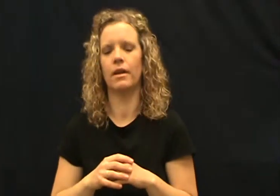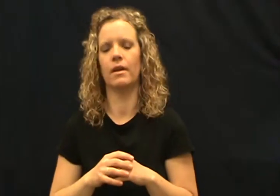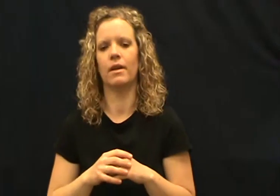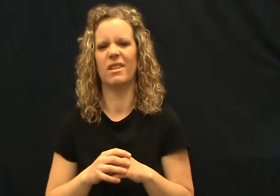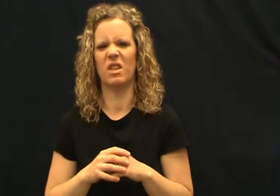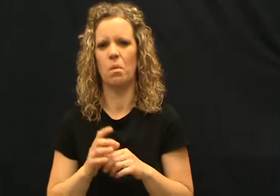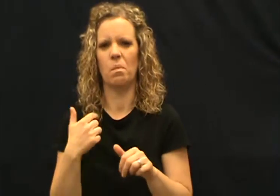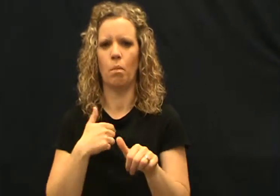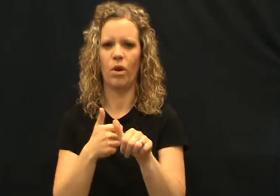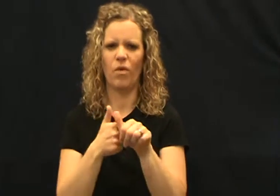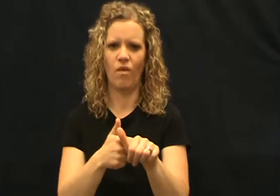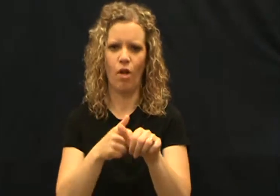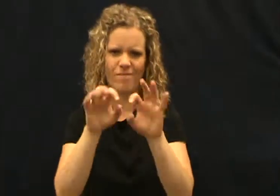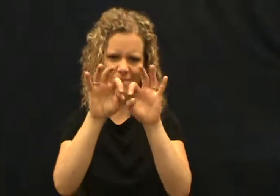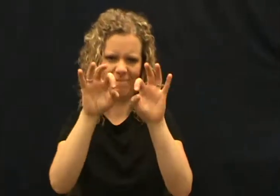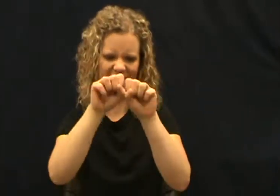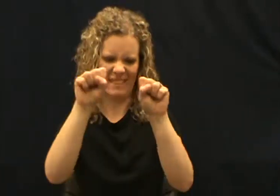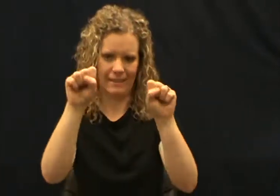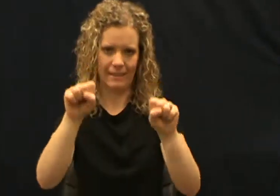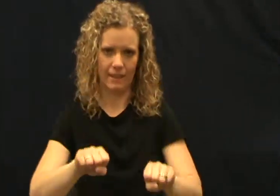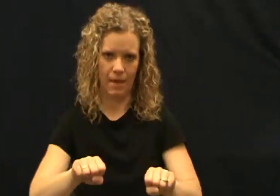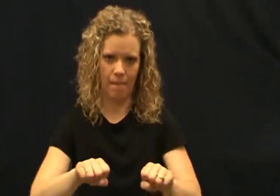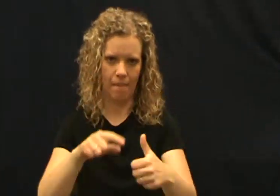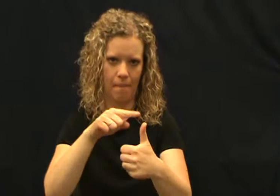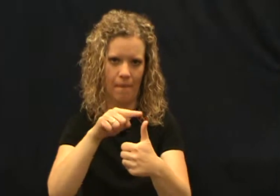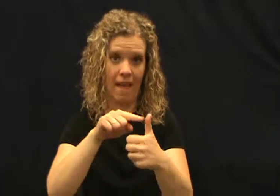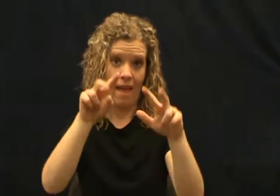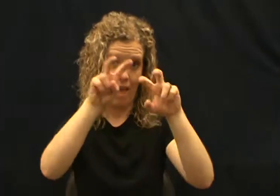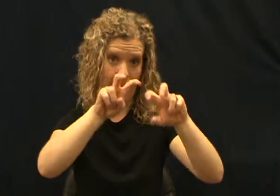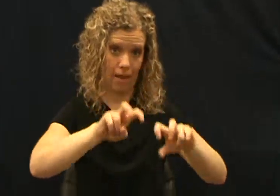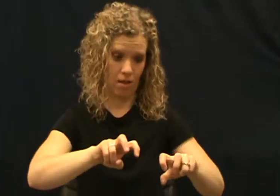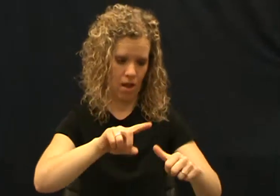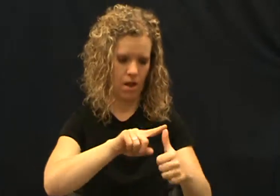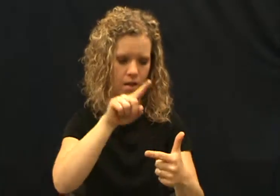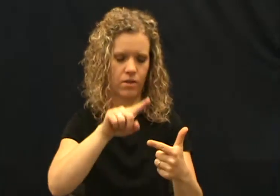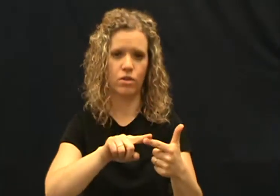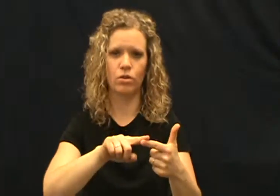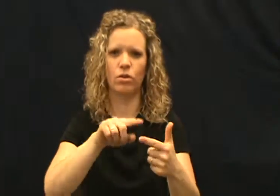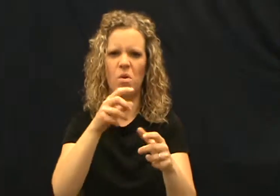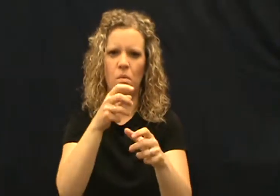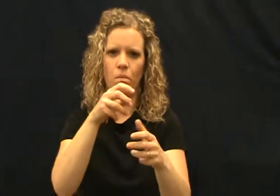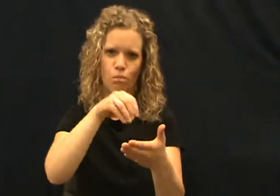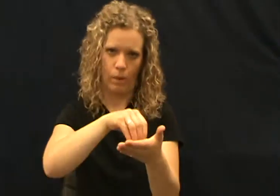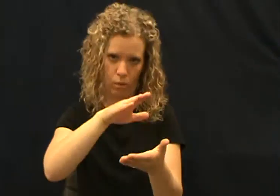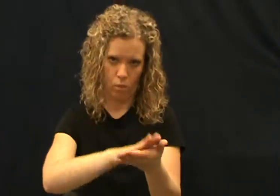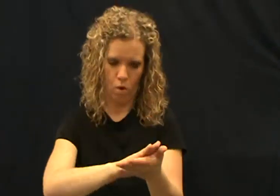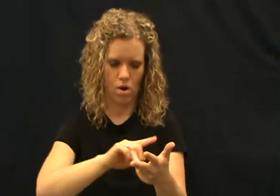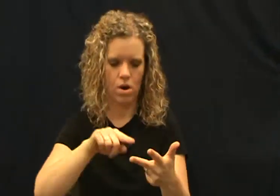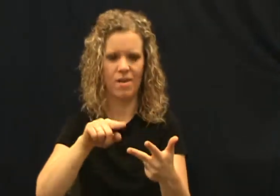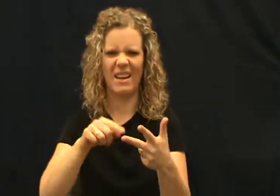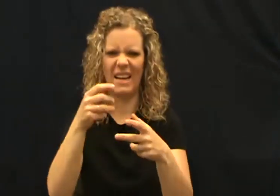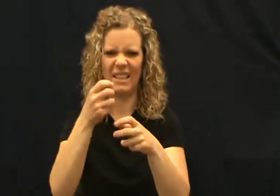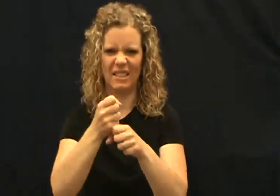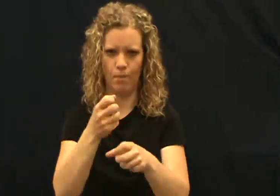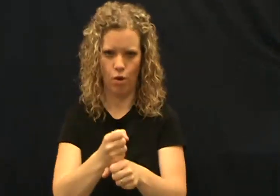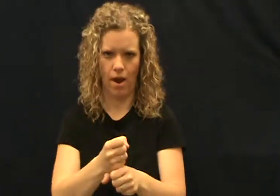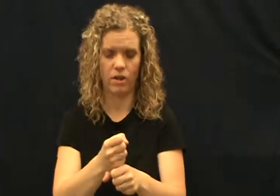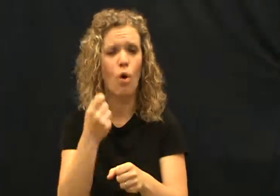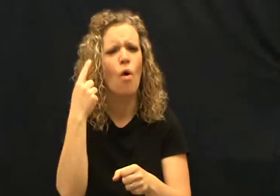framework, this analyze, record, and summarize framework, to both capture and report